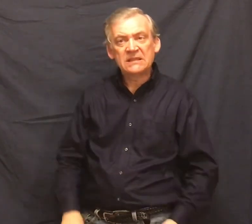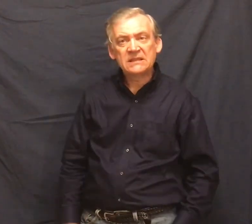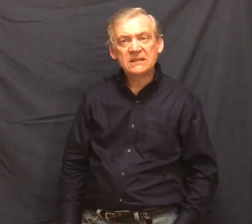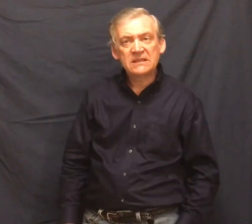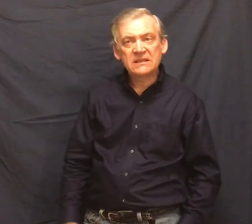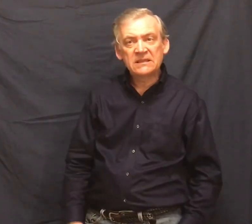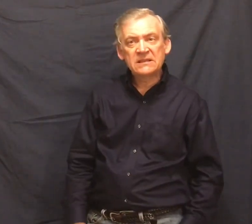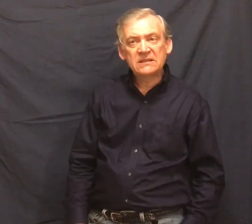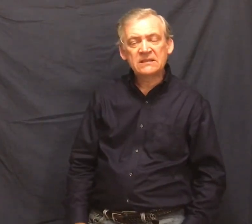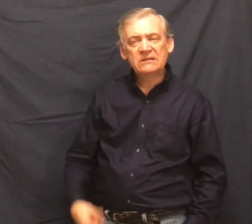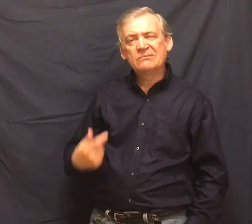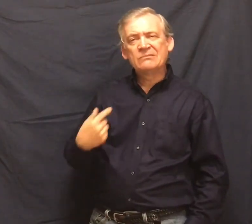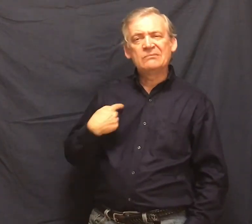Run cultivators, both of us.